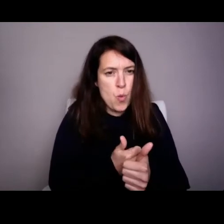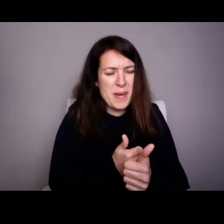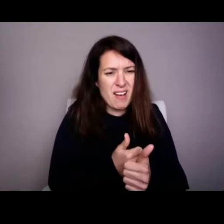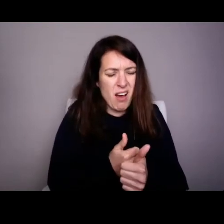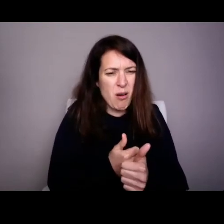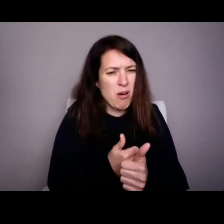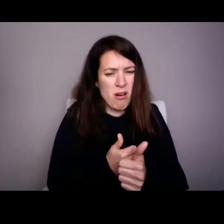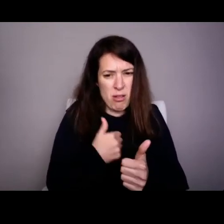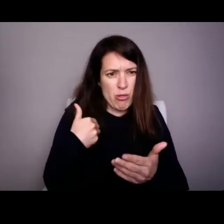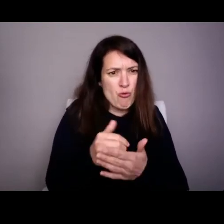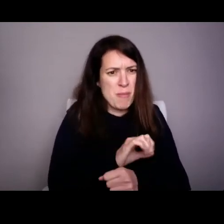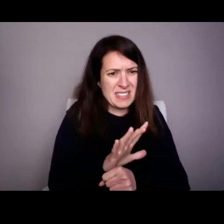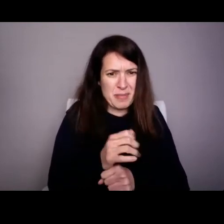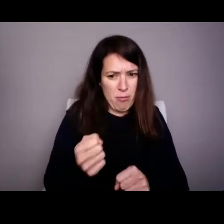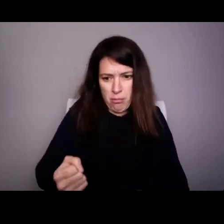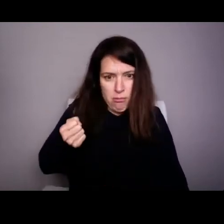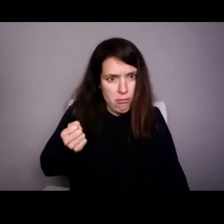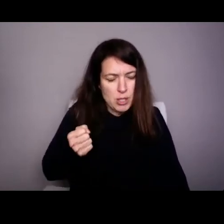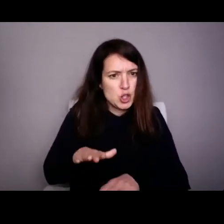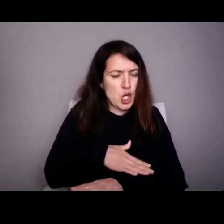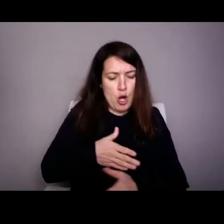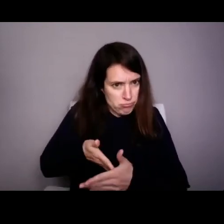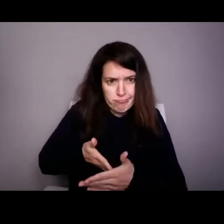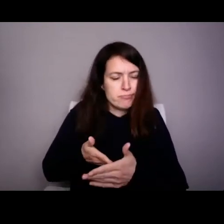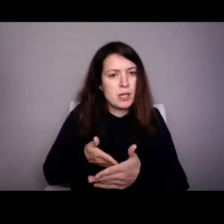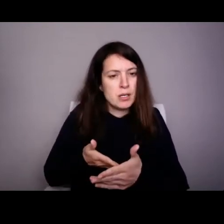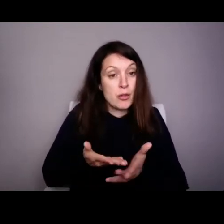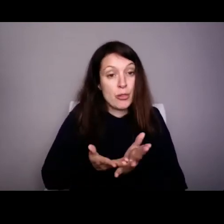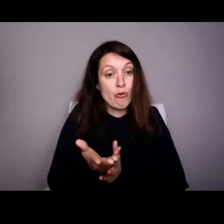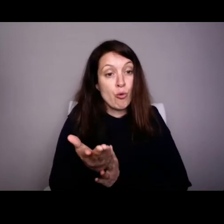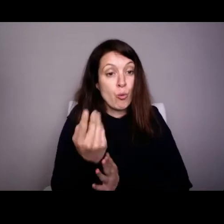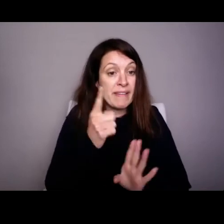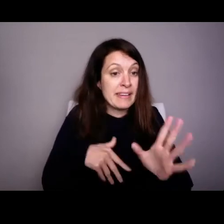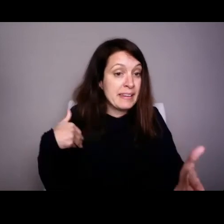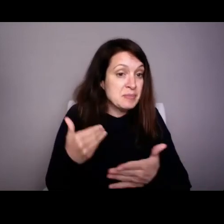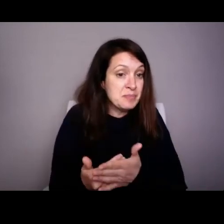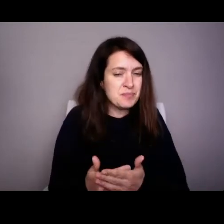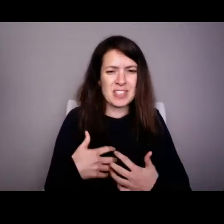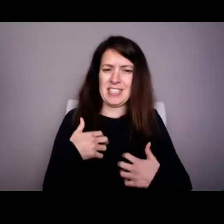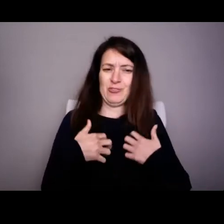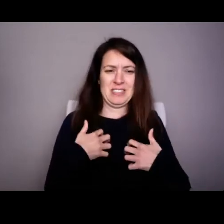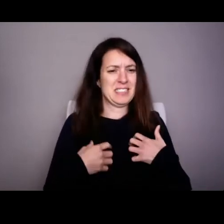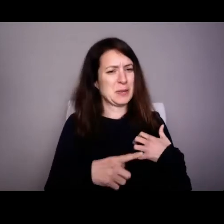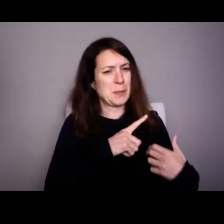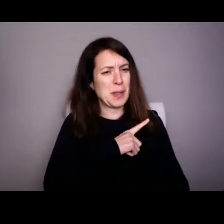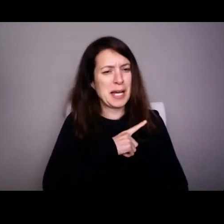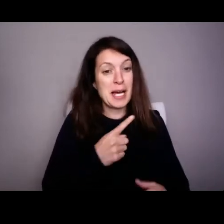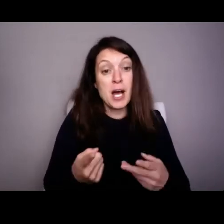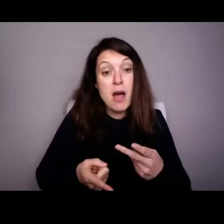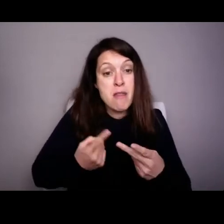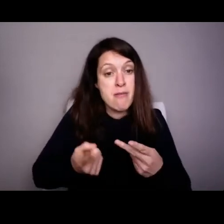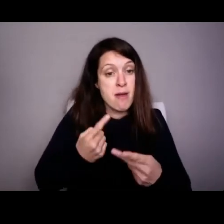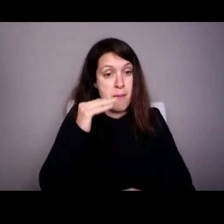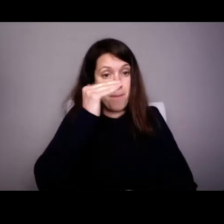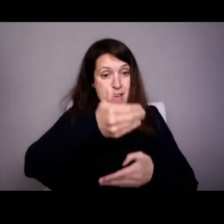the pandemic. This is quite interesting because while one of the other barriers has been